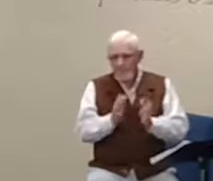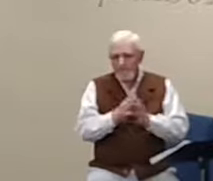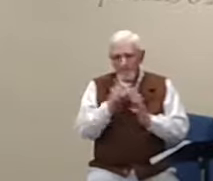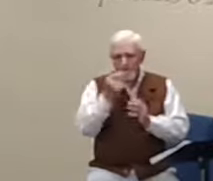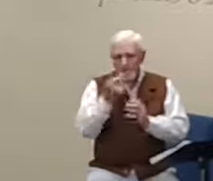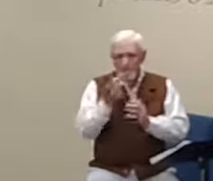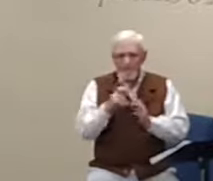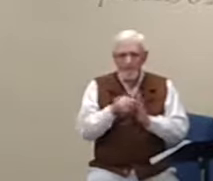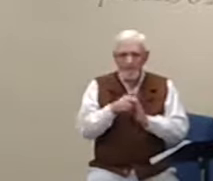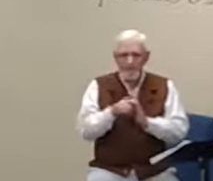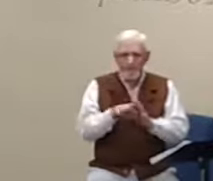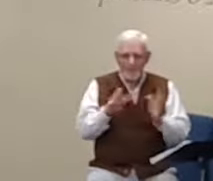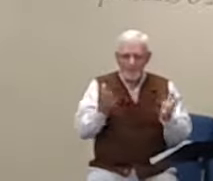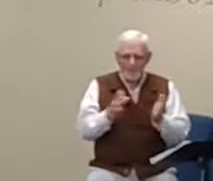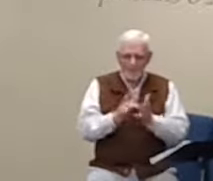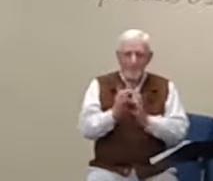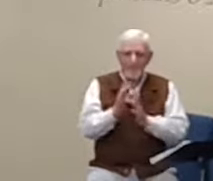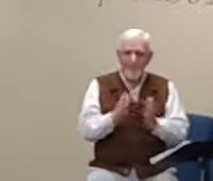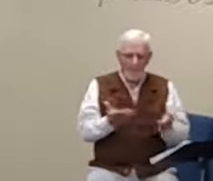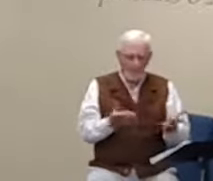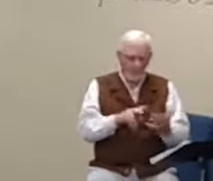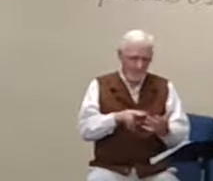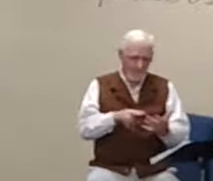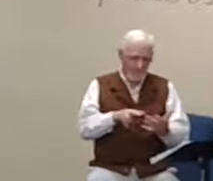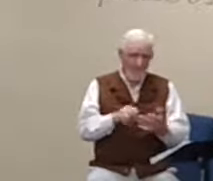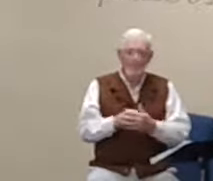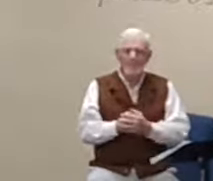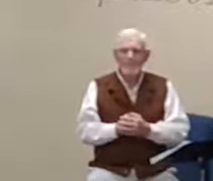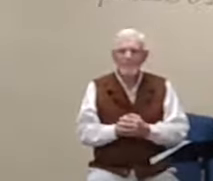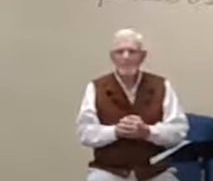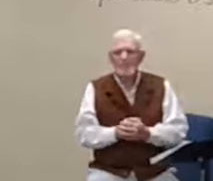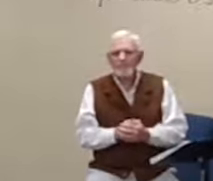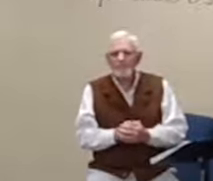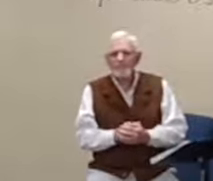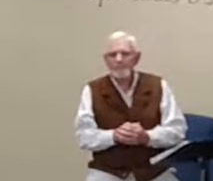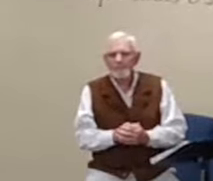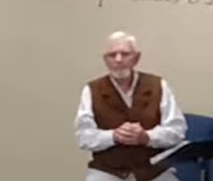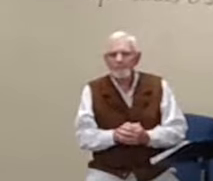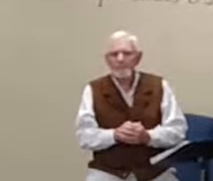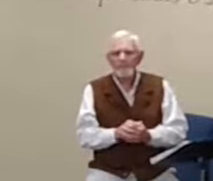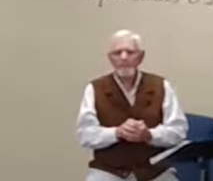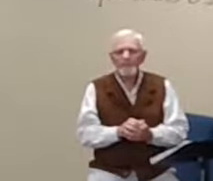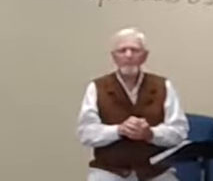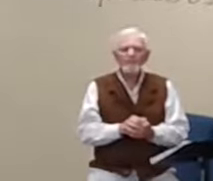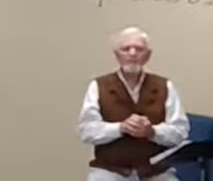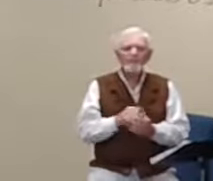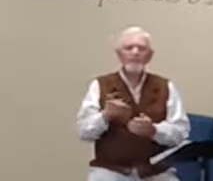minutes, opened my Bible, said, well, I guess I'll pick up where I left off this morning. So I was in Psalm